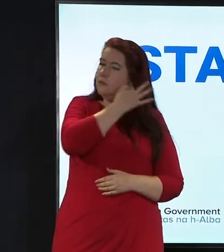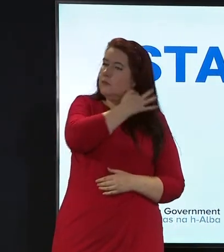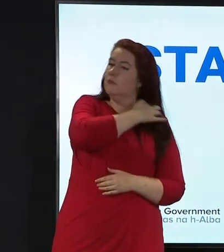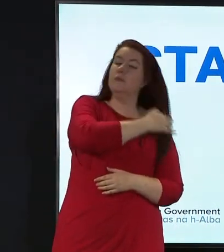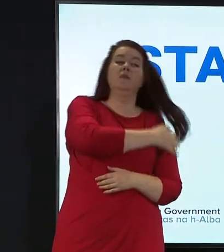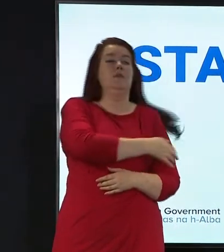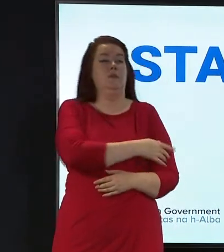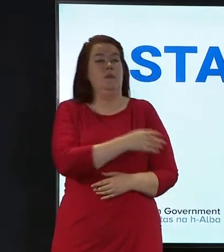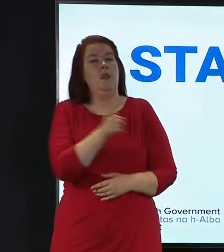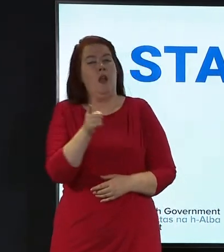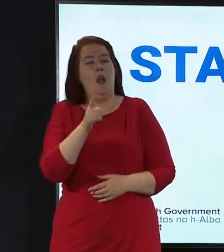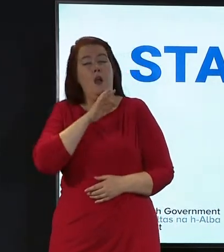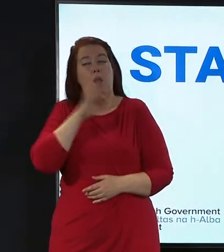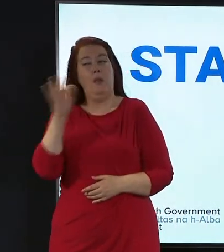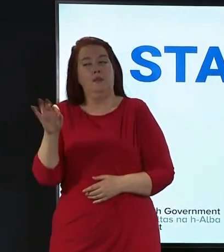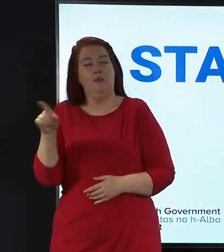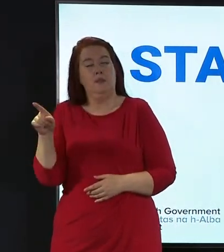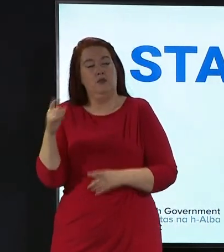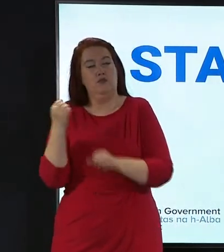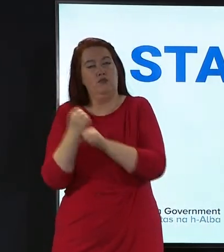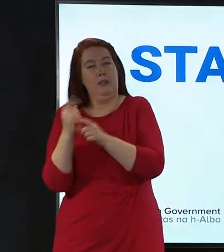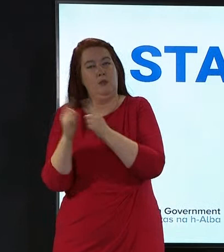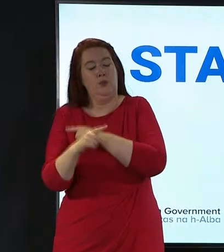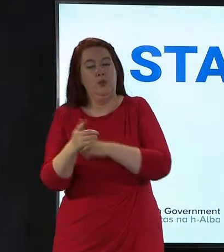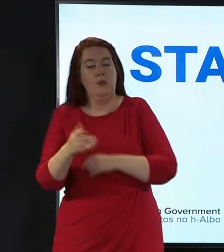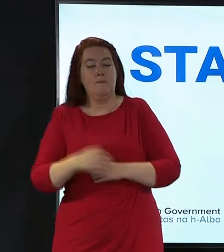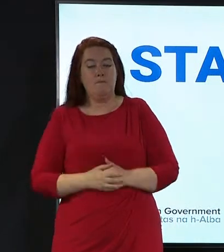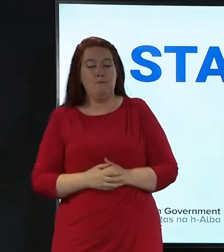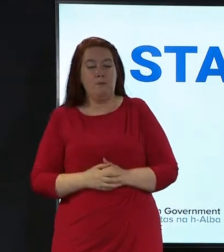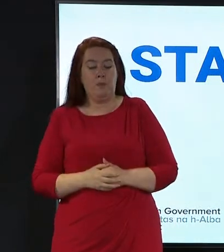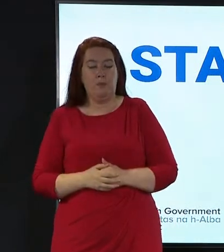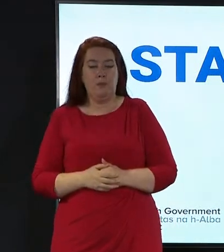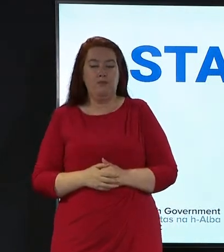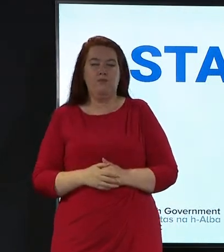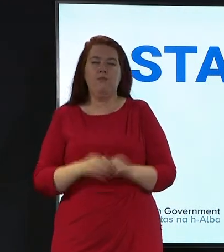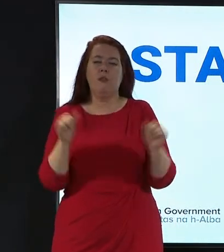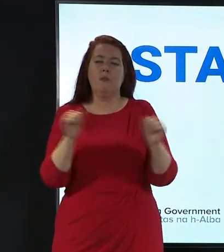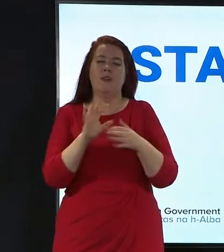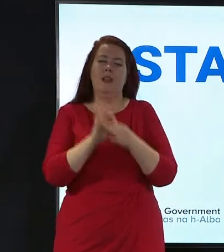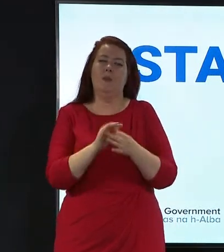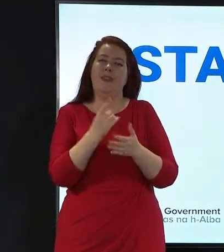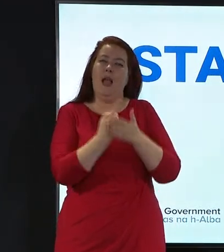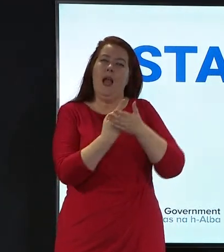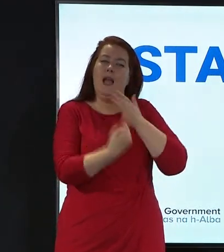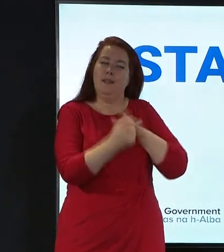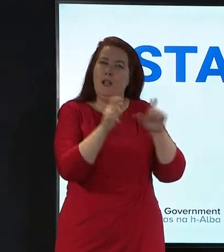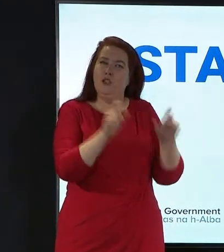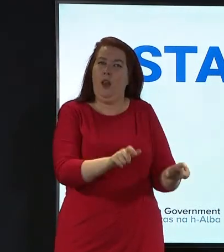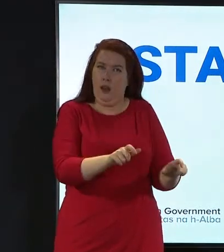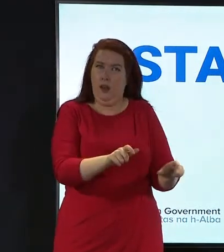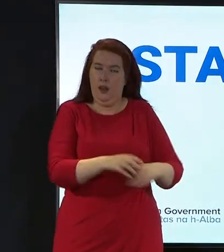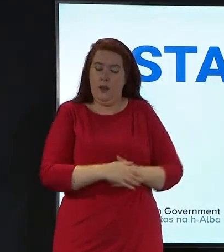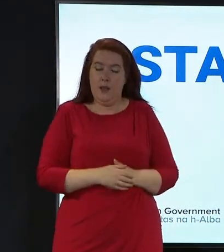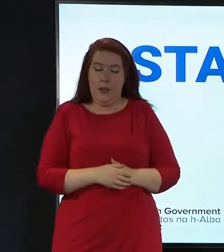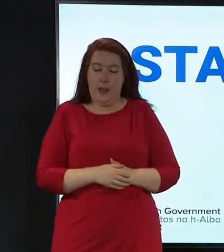I'll hand over to Gregor in a second. Briefly on isolation, so I think everybody accepts there have